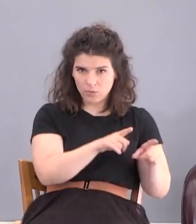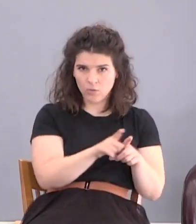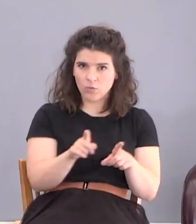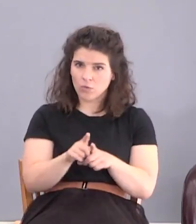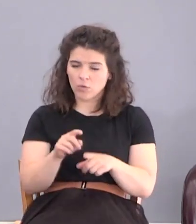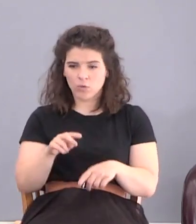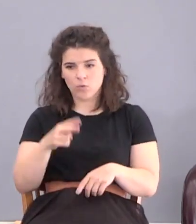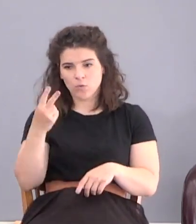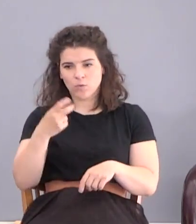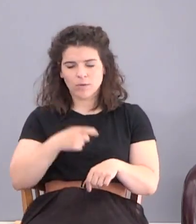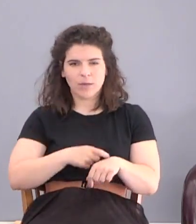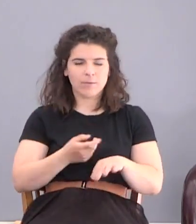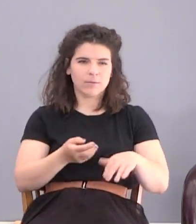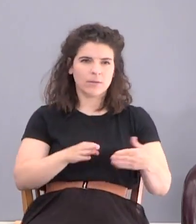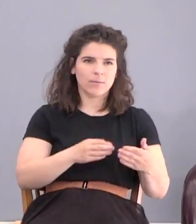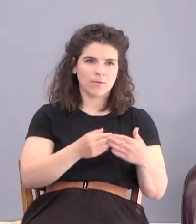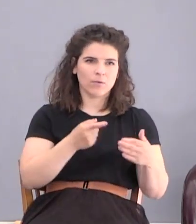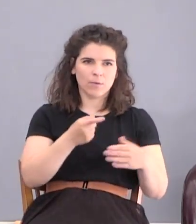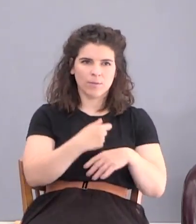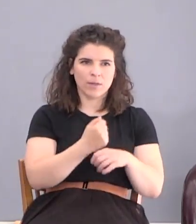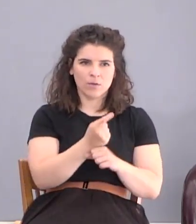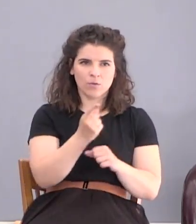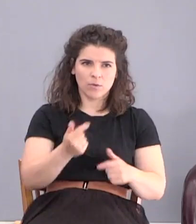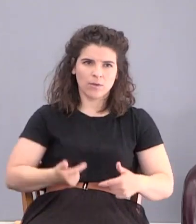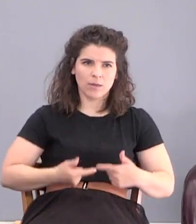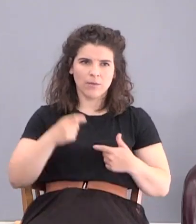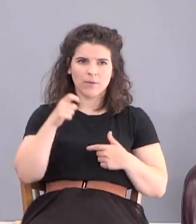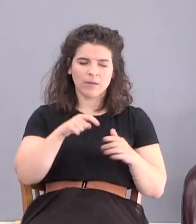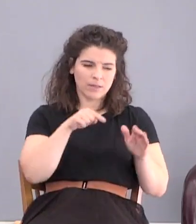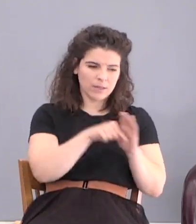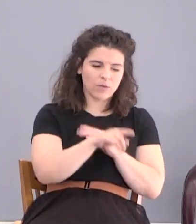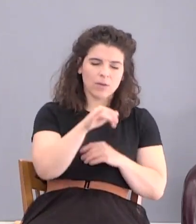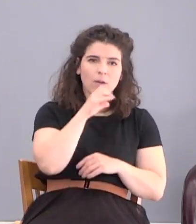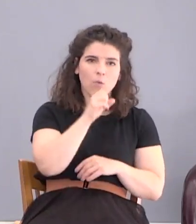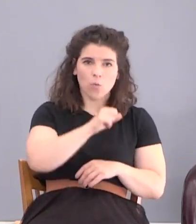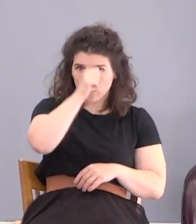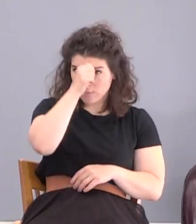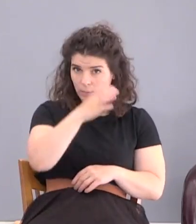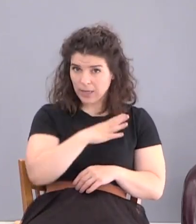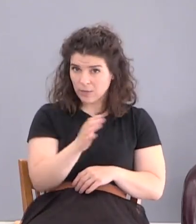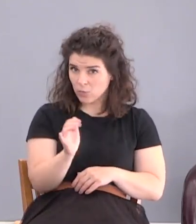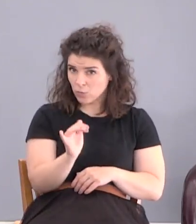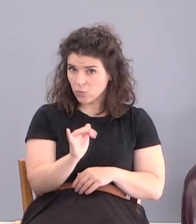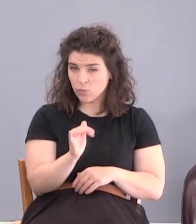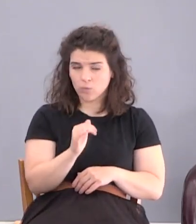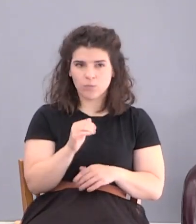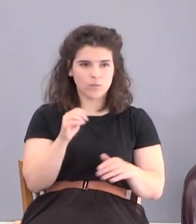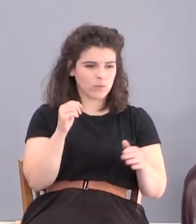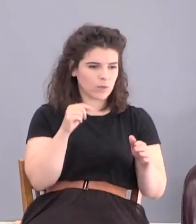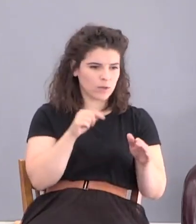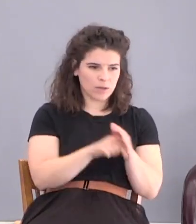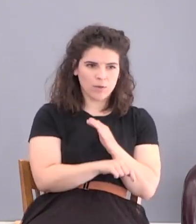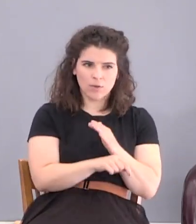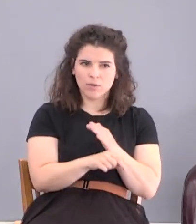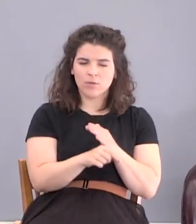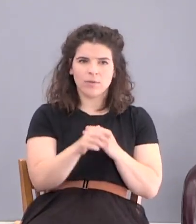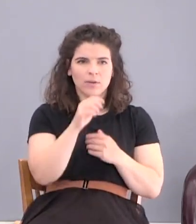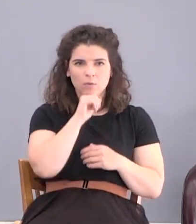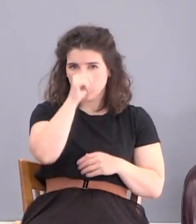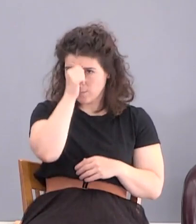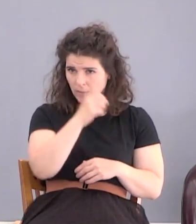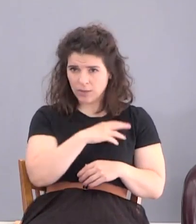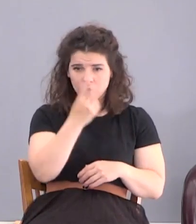dead spiritually, and before he makes you alive, he has to kill that old man too. And he crucifies the old man. So you're twice dead.